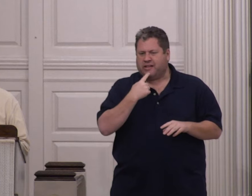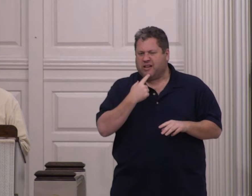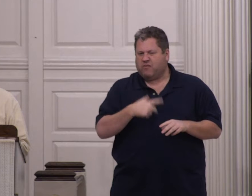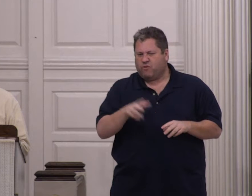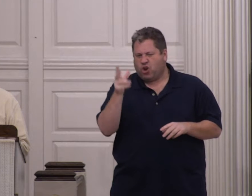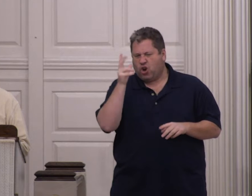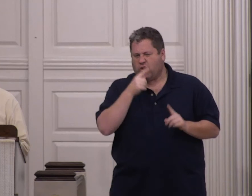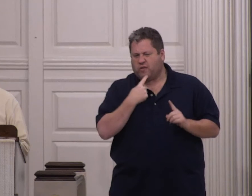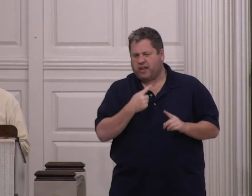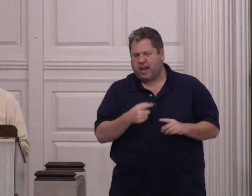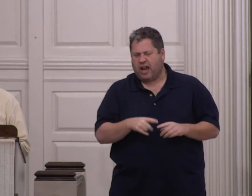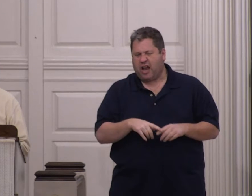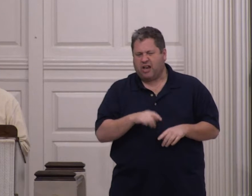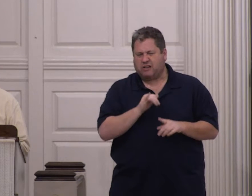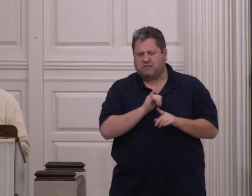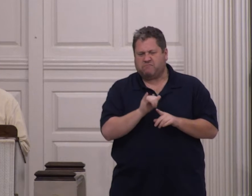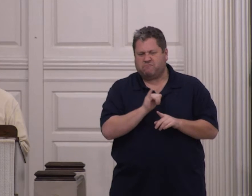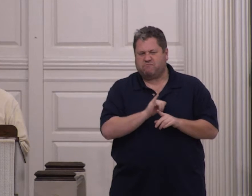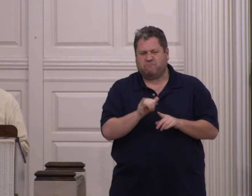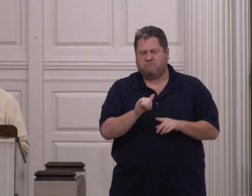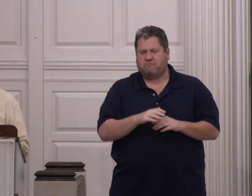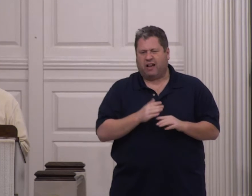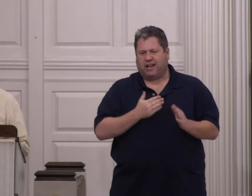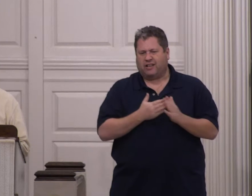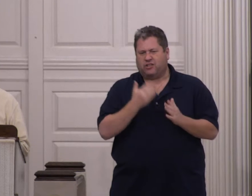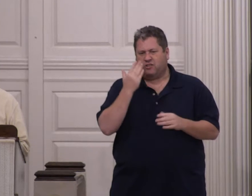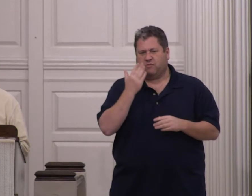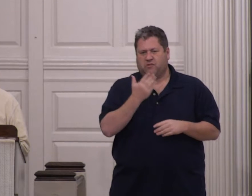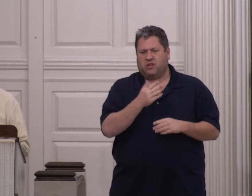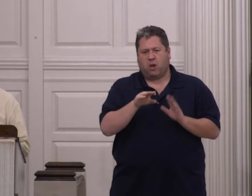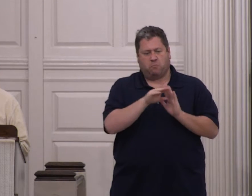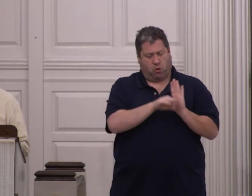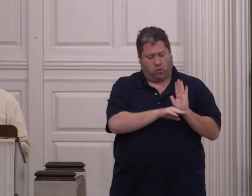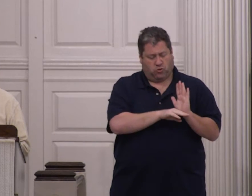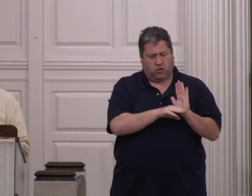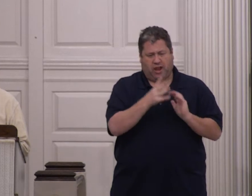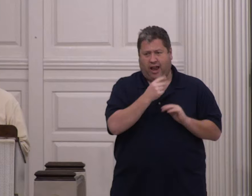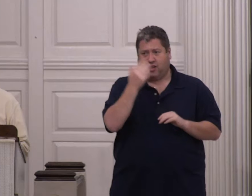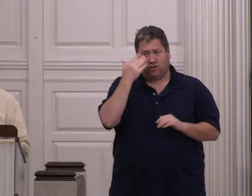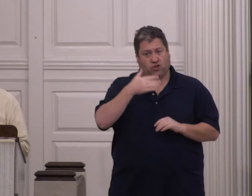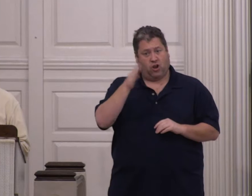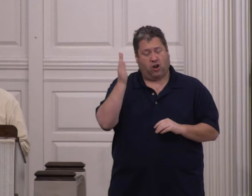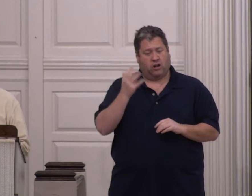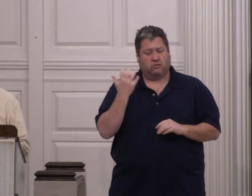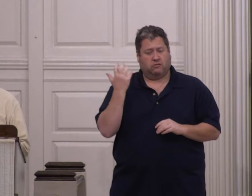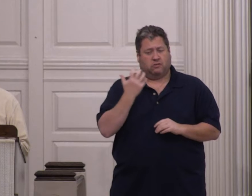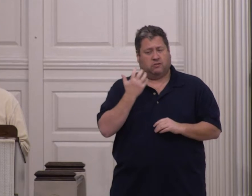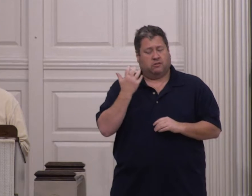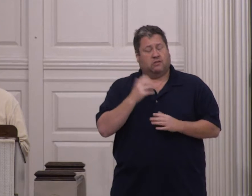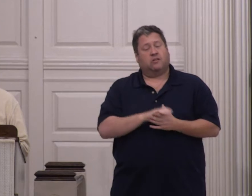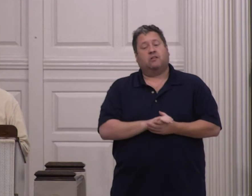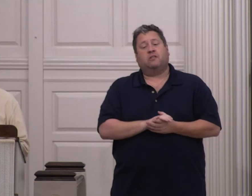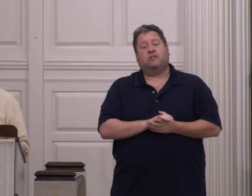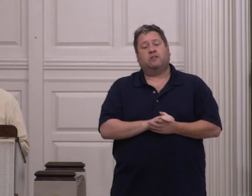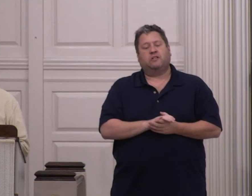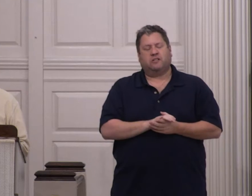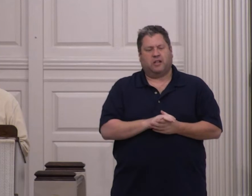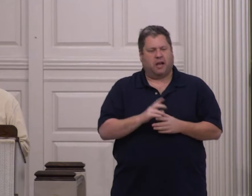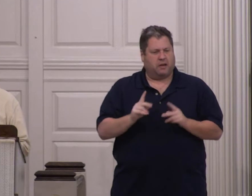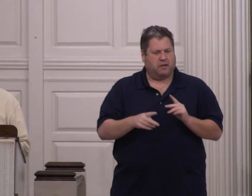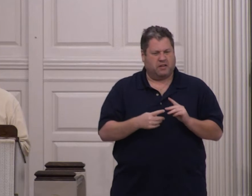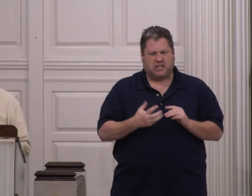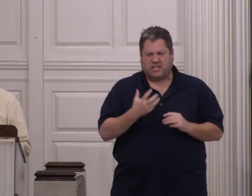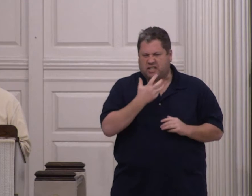heard him speaking blasphemous words against Moses and God." They stirred up the